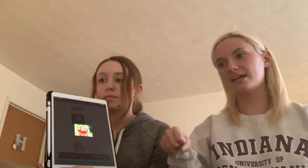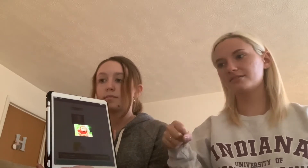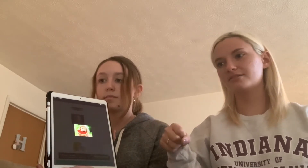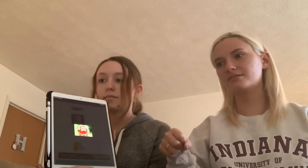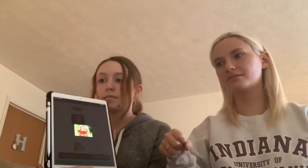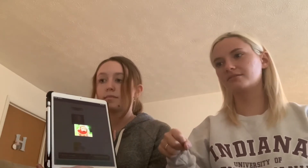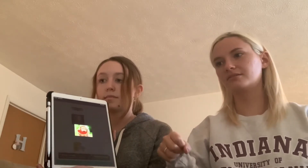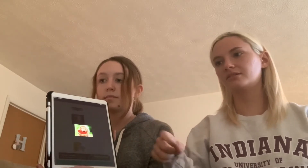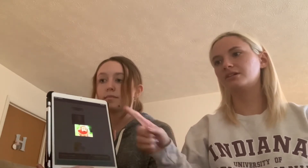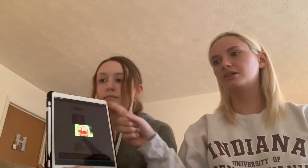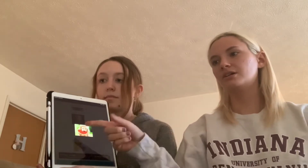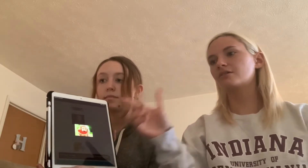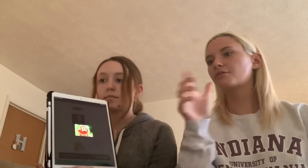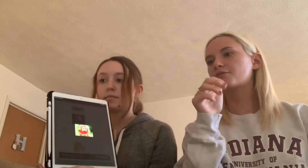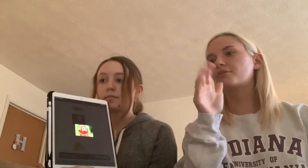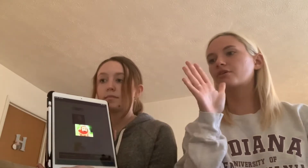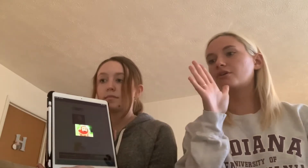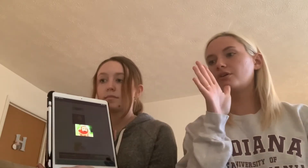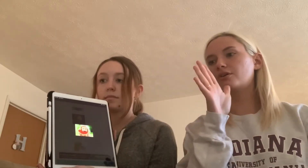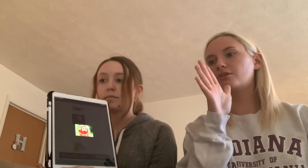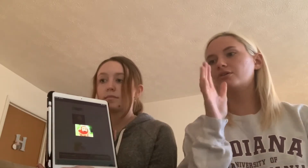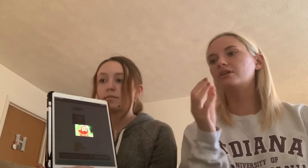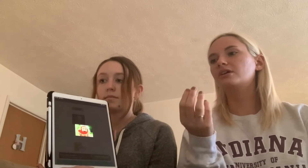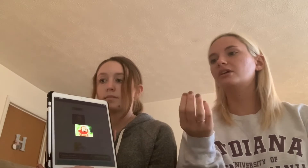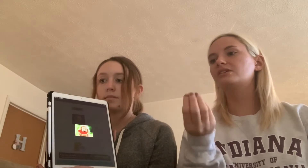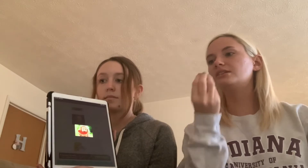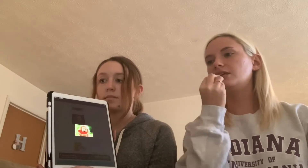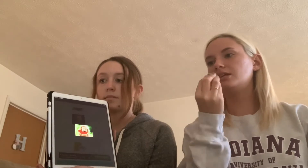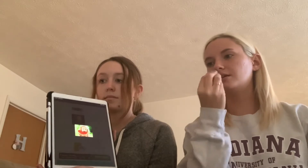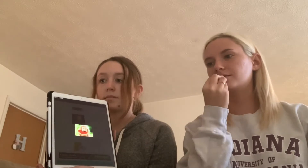Yes, the girl is eating.